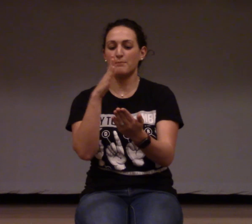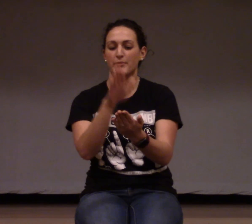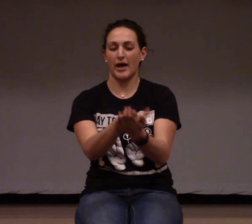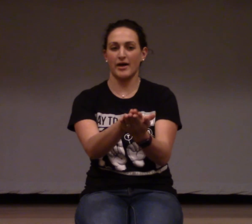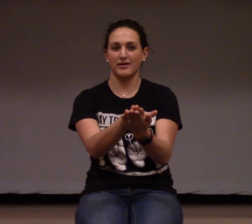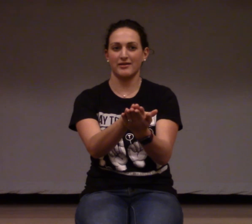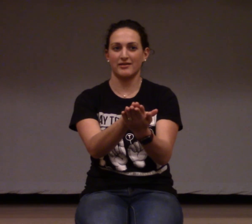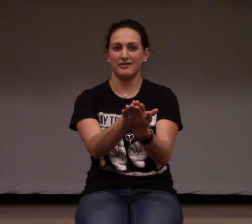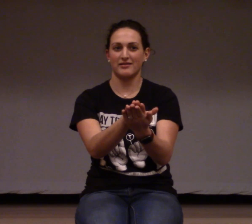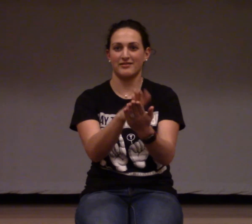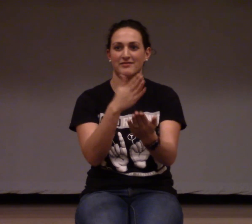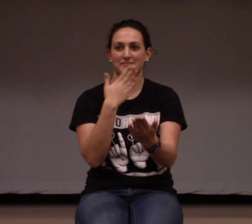bad.